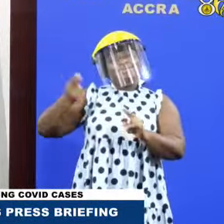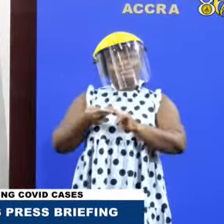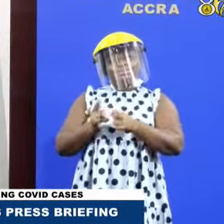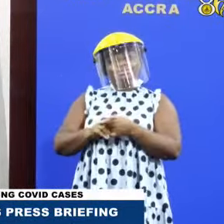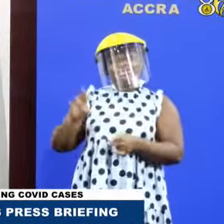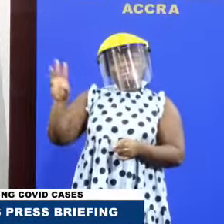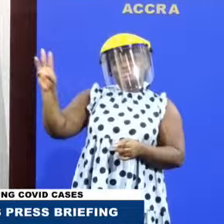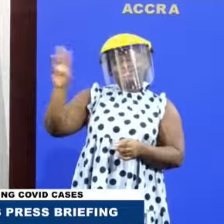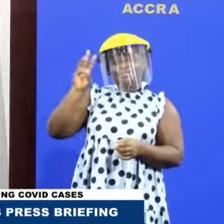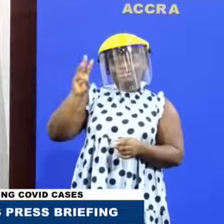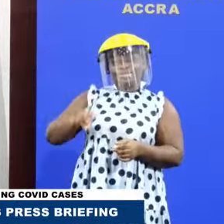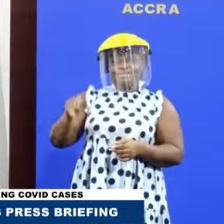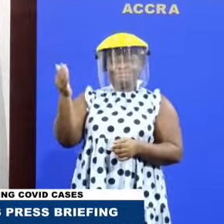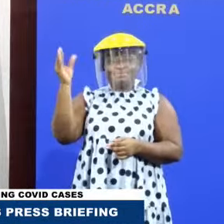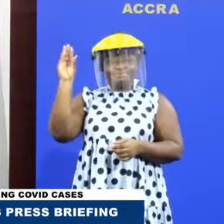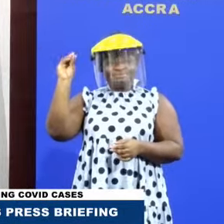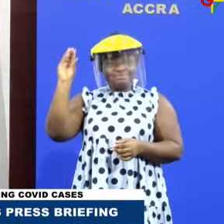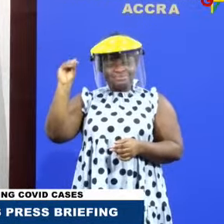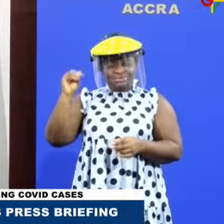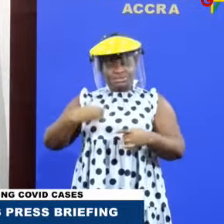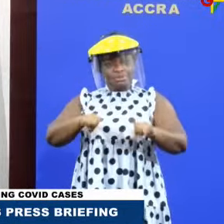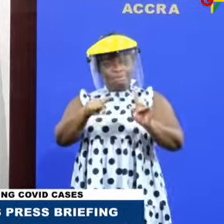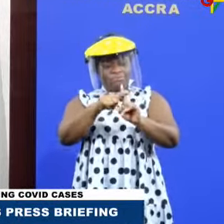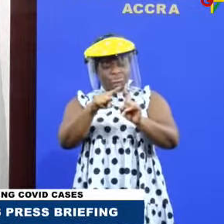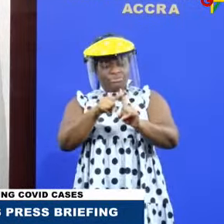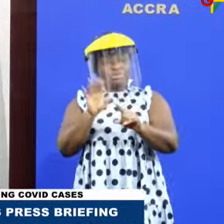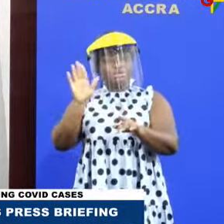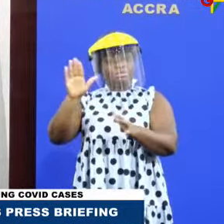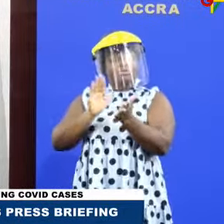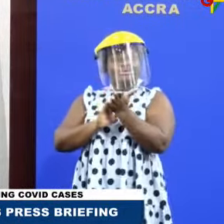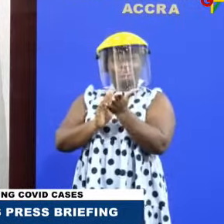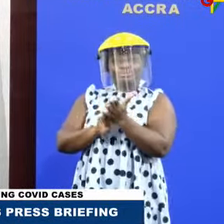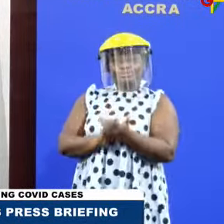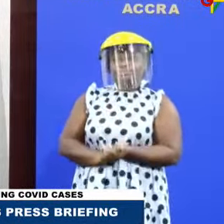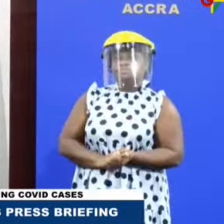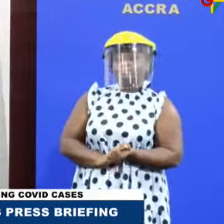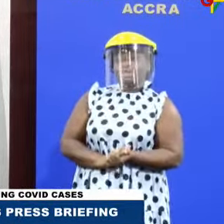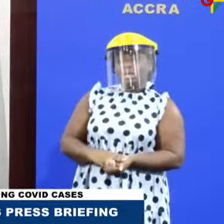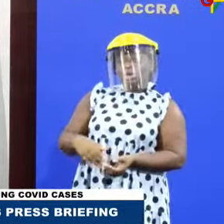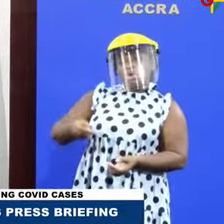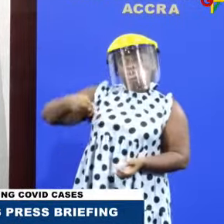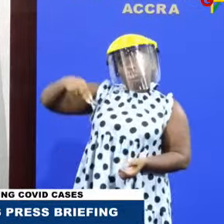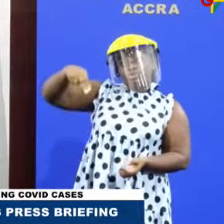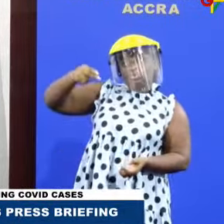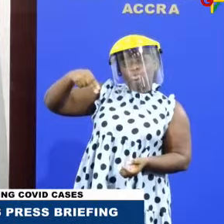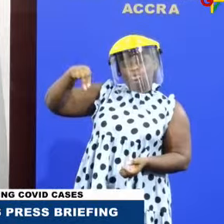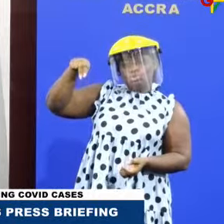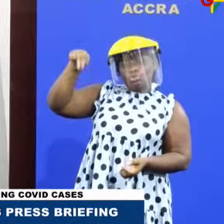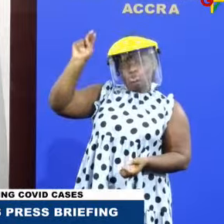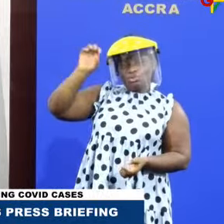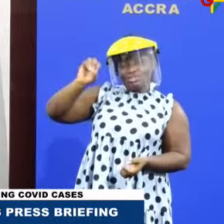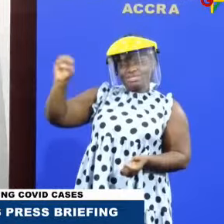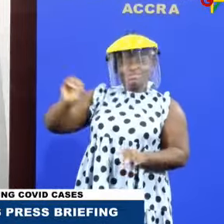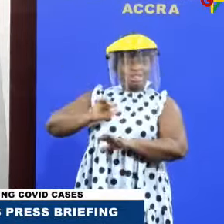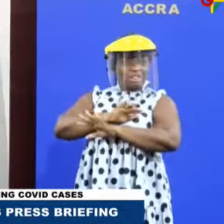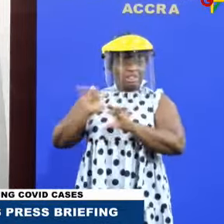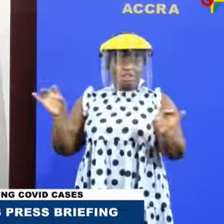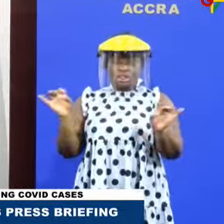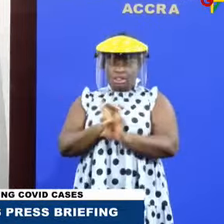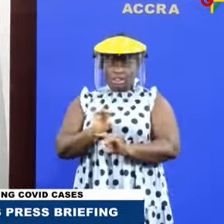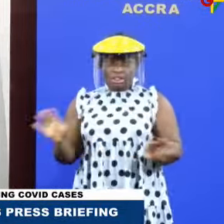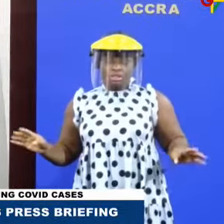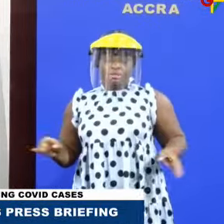about 650 active cases in their schools. Northeast still has not reported any case in the